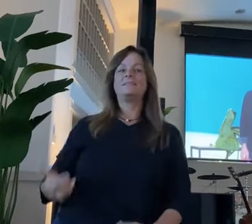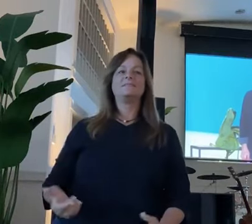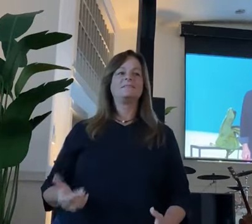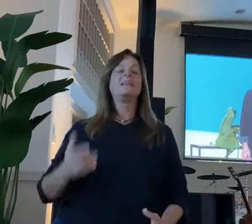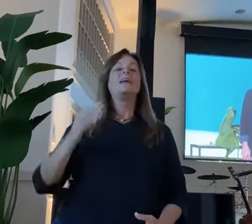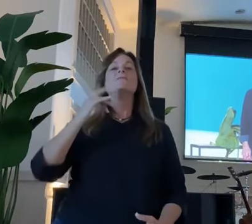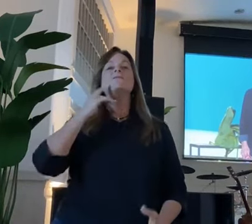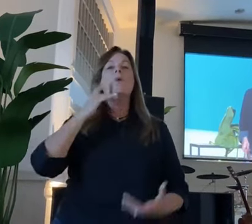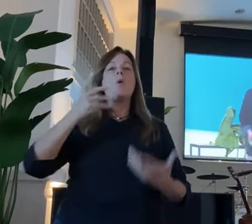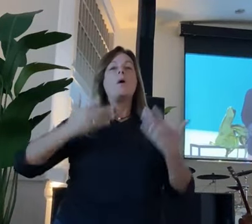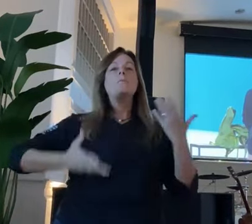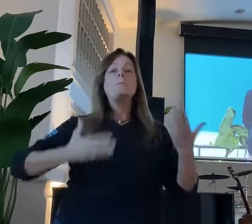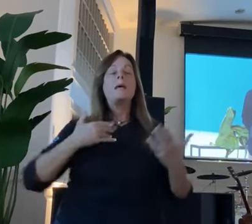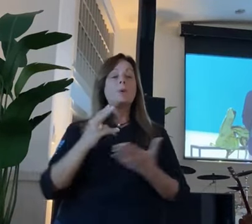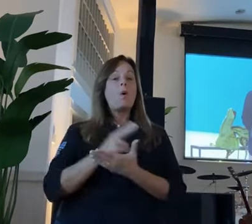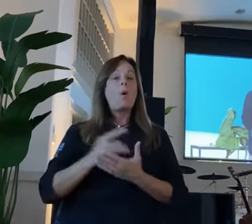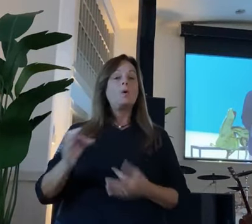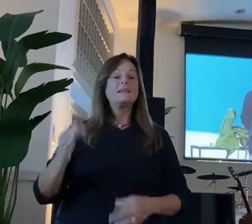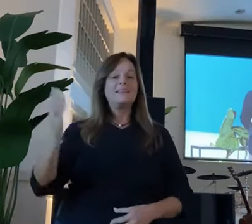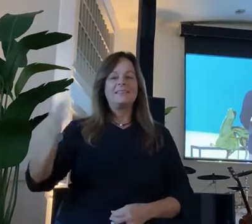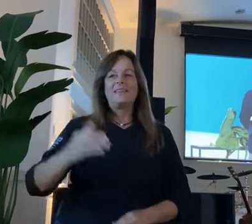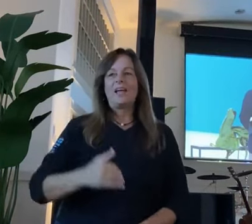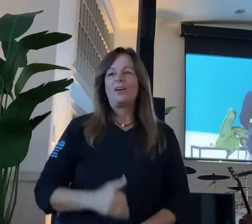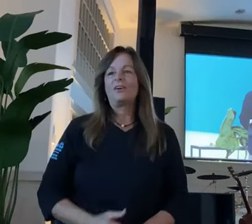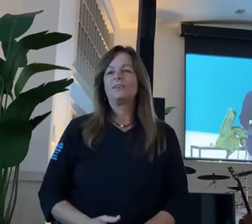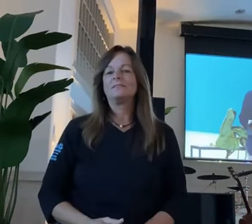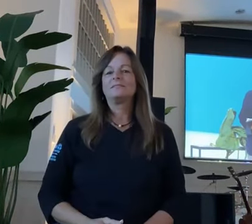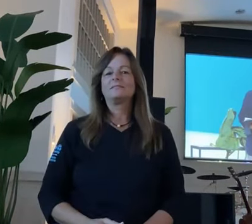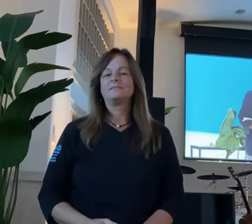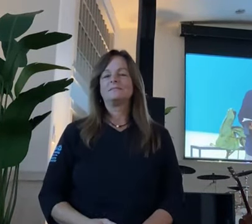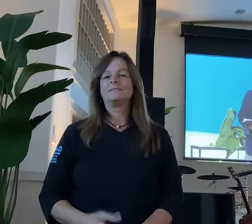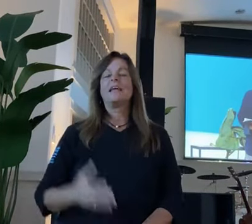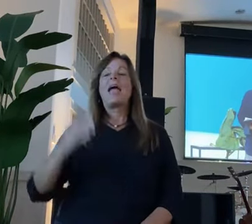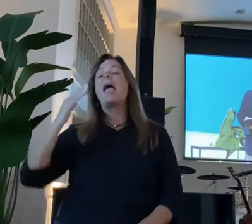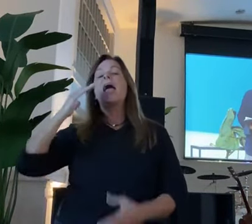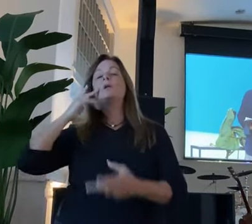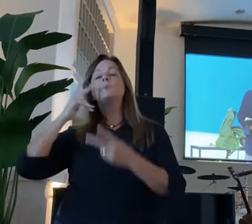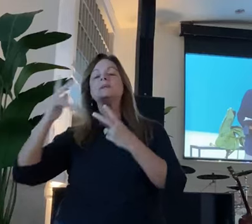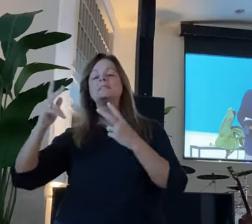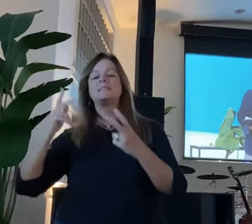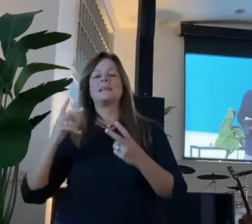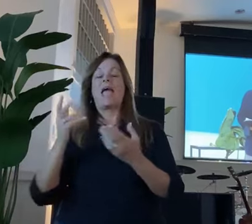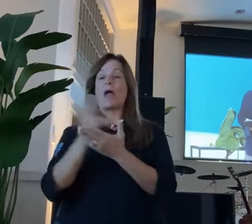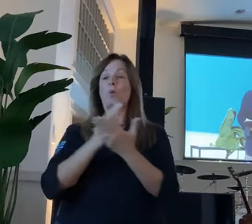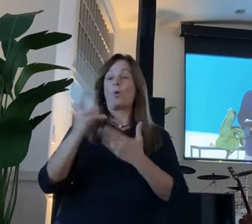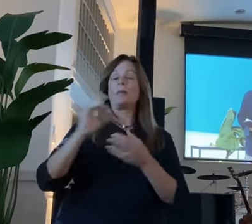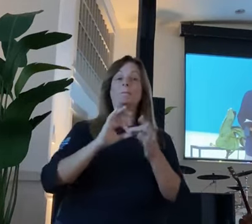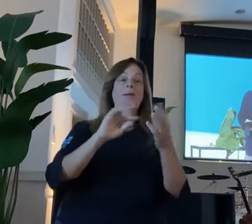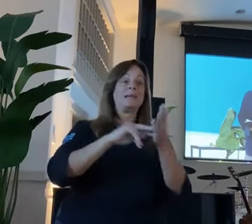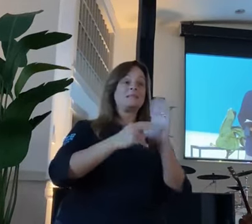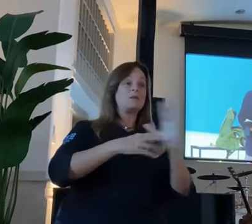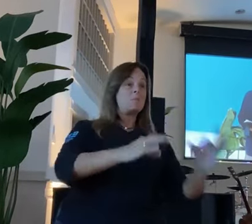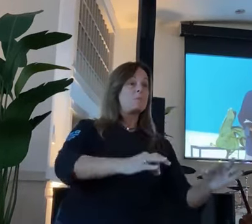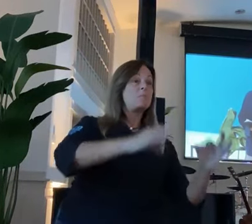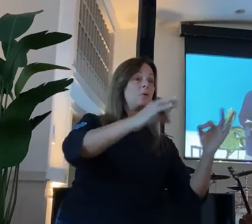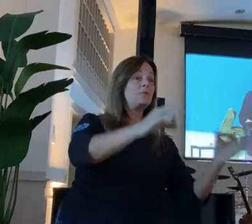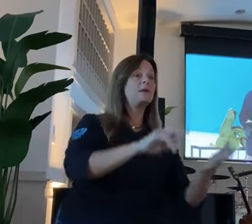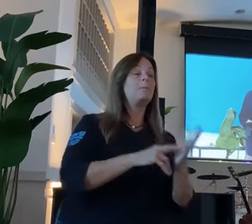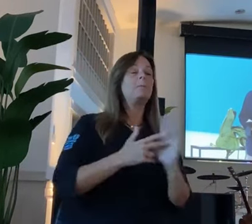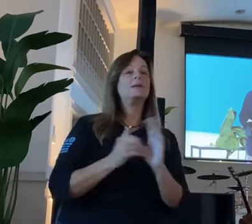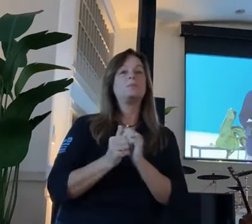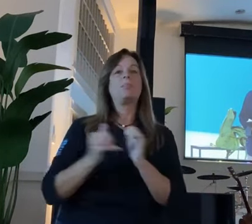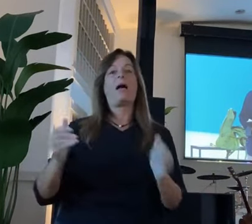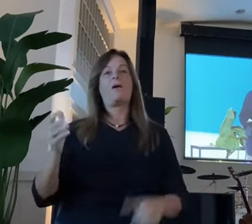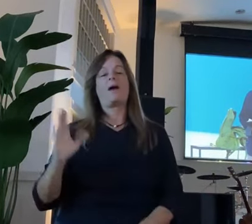I mean, woo! Maybe they could be holy enough in the day of Jesus, but woo! And can I tell you, holy doesn't mean perfect. Holy means set apart for